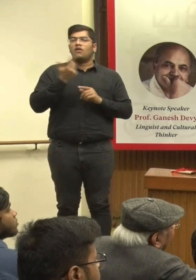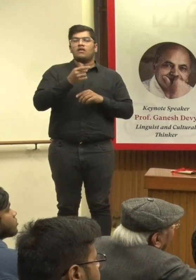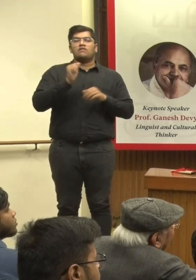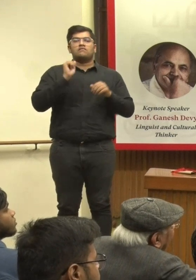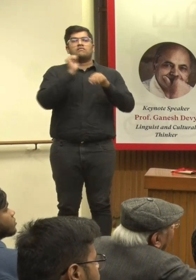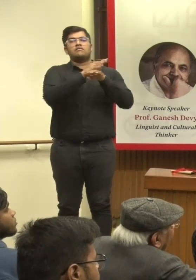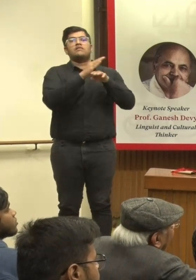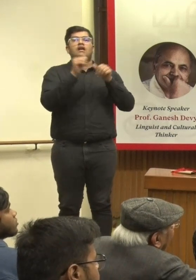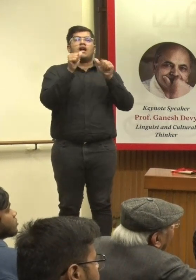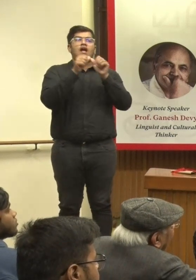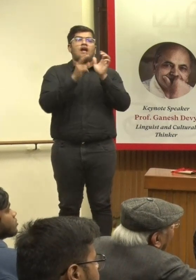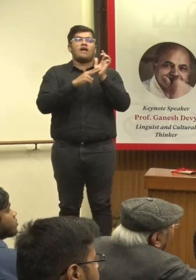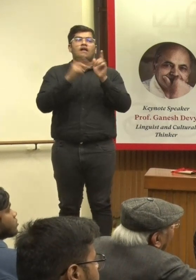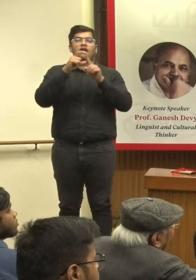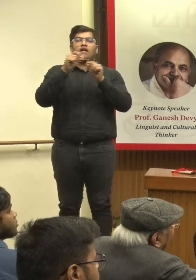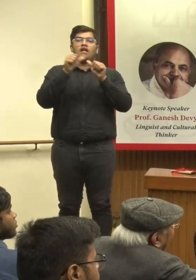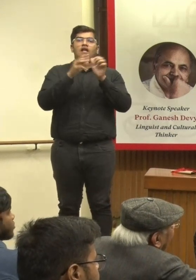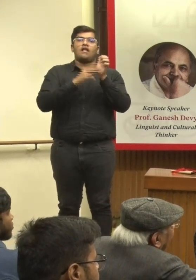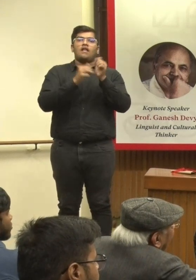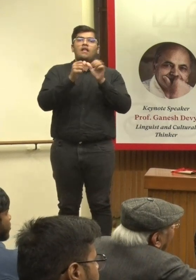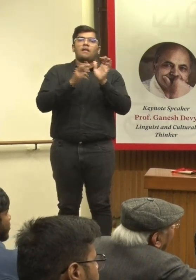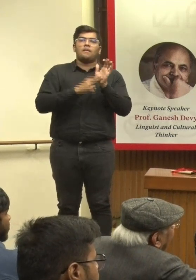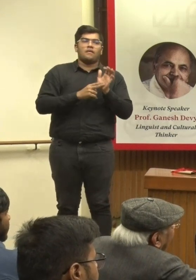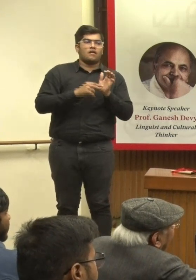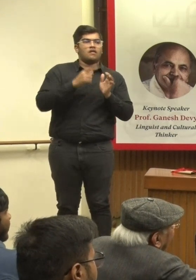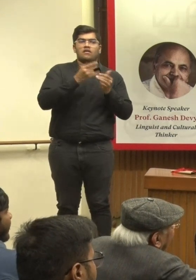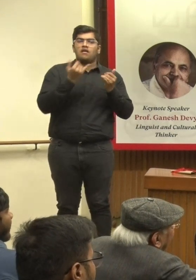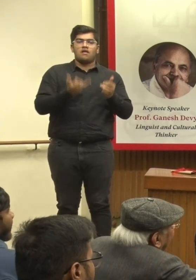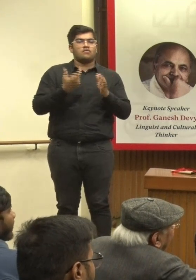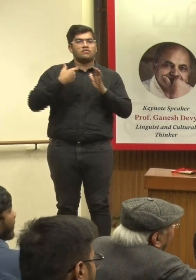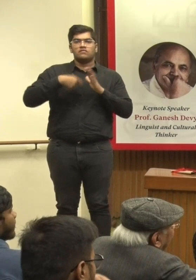penal, the settlement had still not come up.